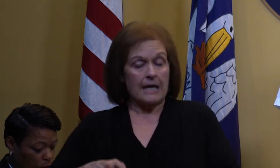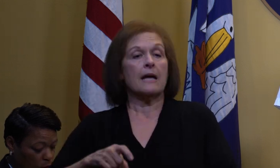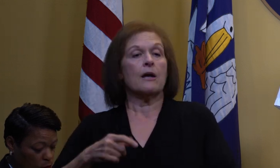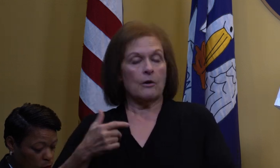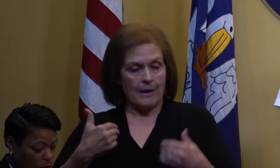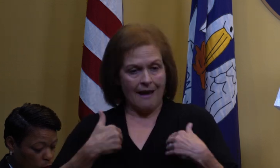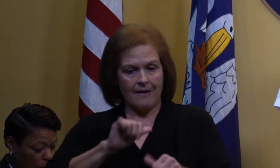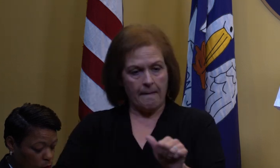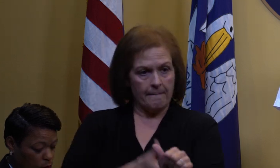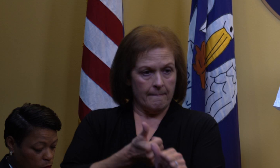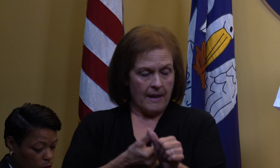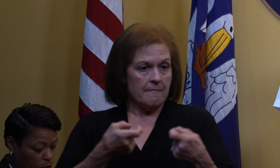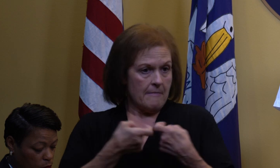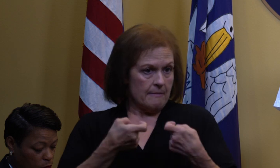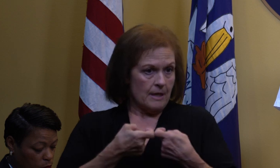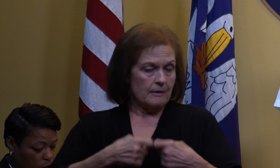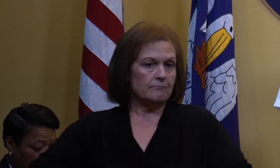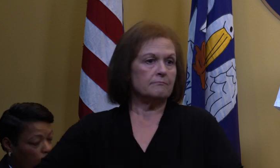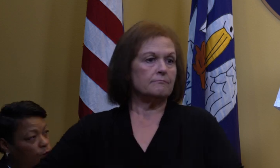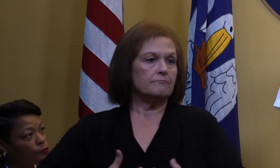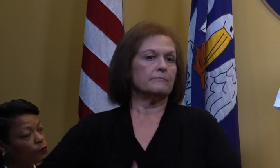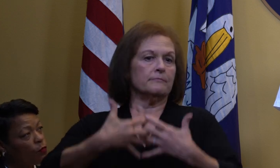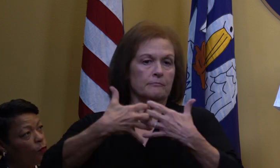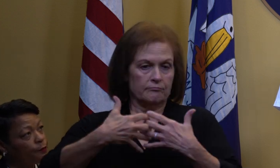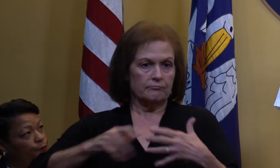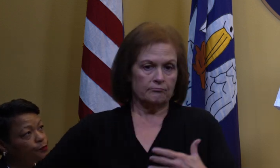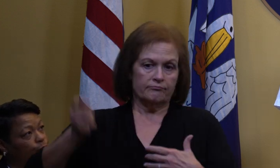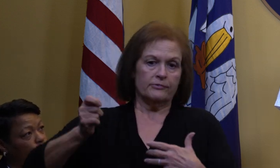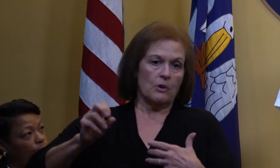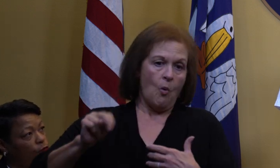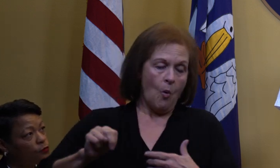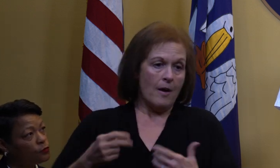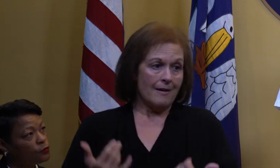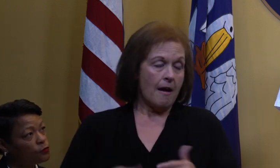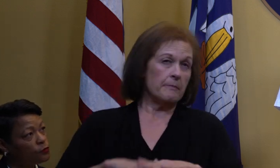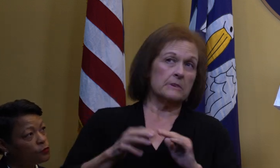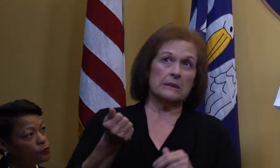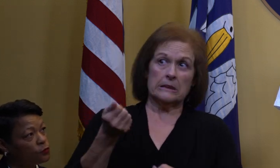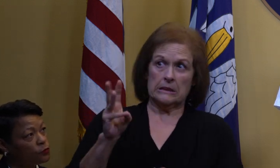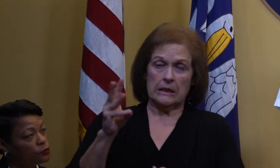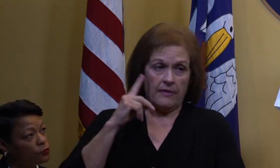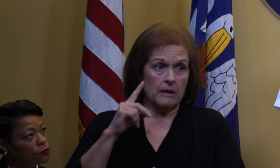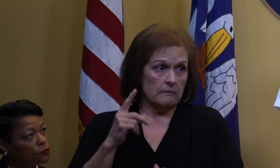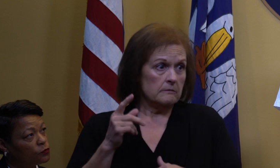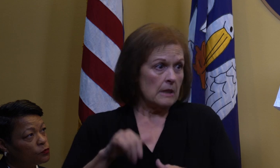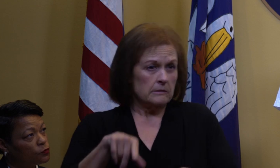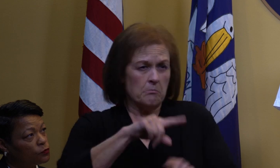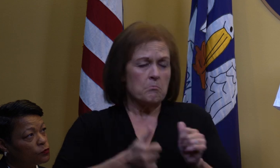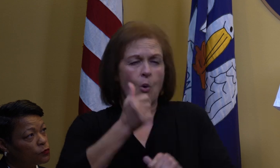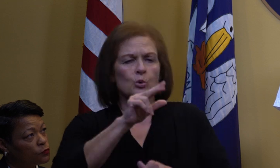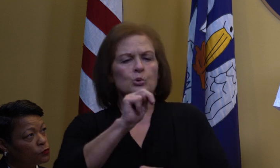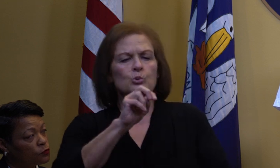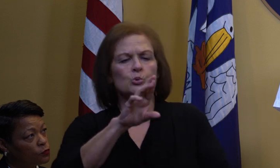backup power is installed on all the facilities that we have transfer switches on. That's up to 16 now around the city, predominantly NORD